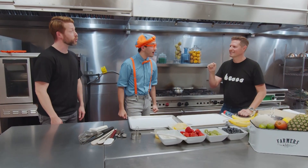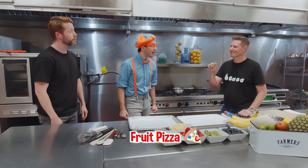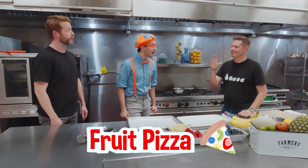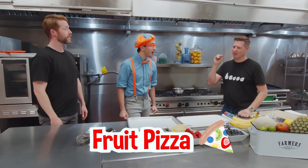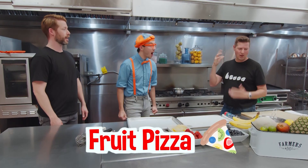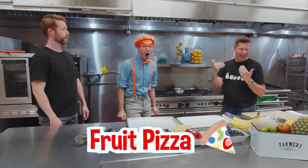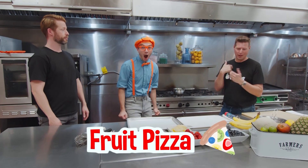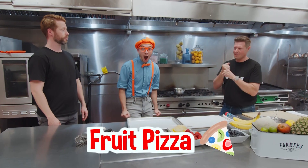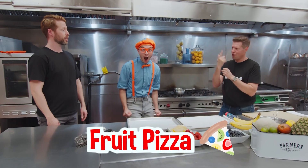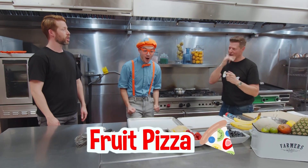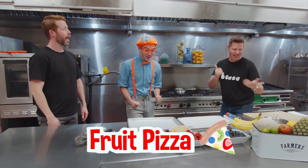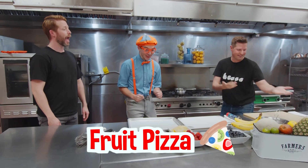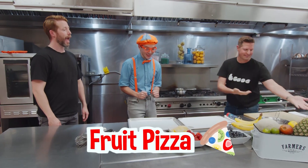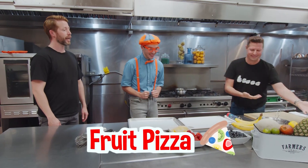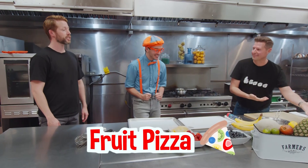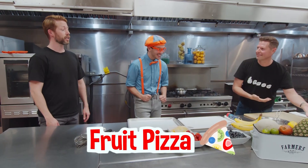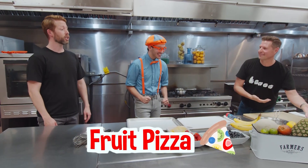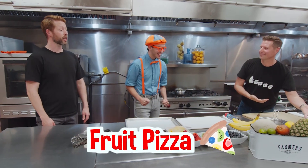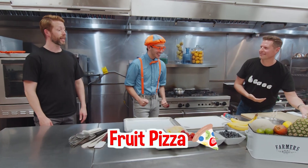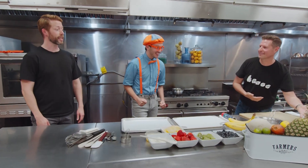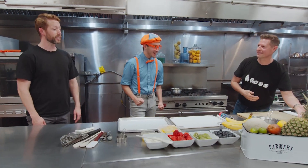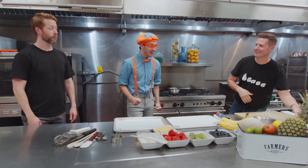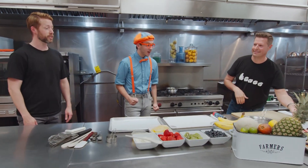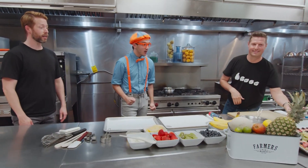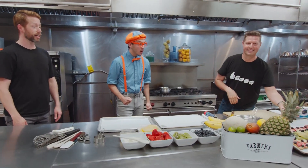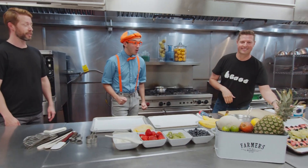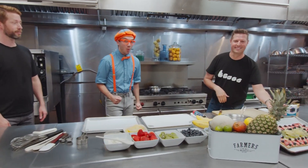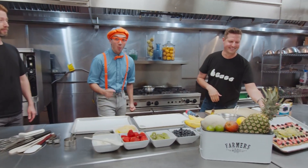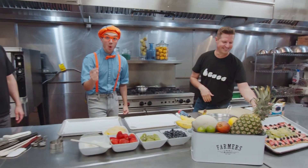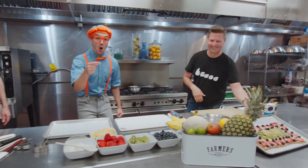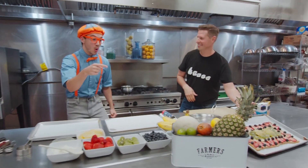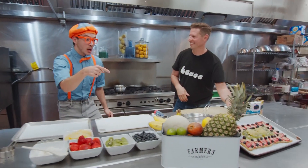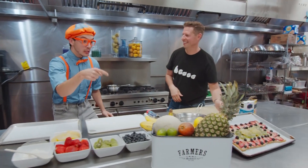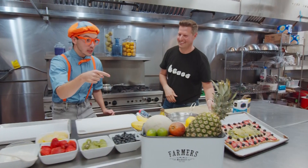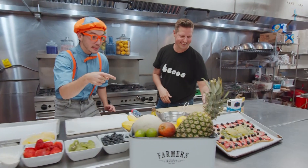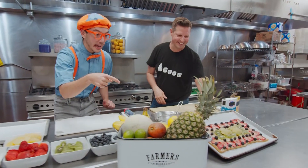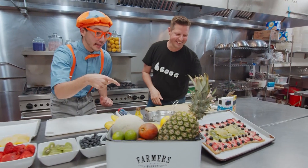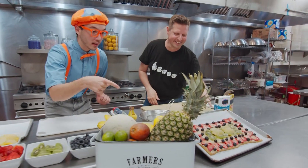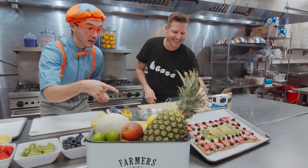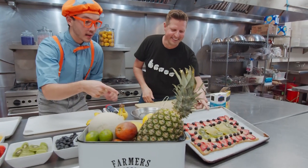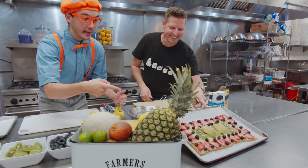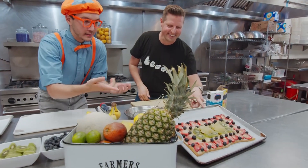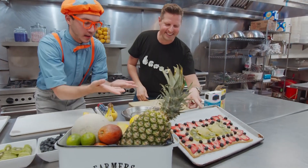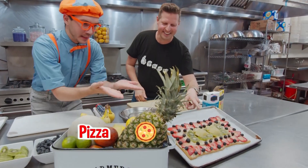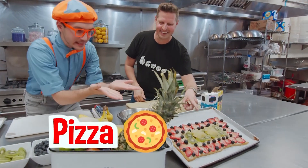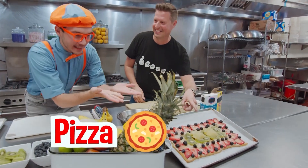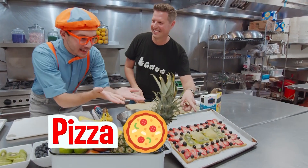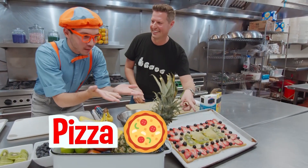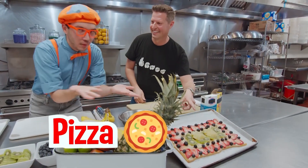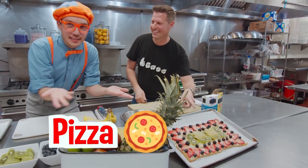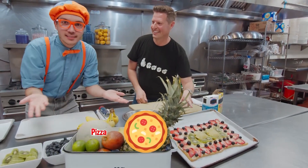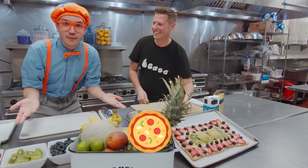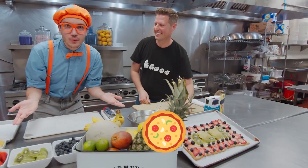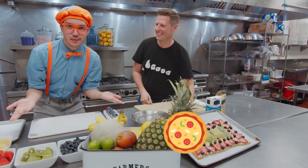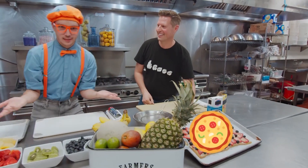make fruit pizza. Mmm! And it's going to look like this when it's all done. Whoa! Look at it! It's a pizza,